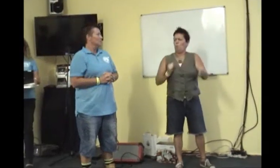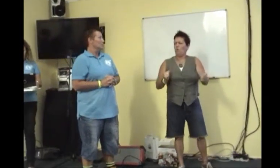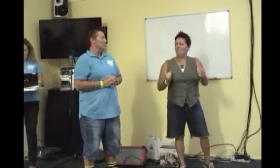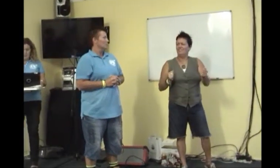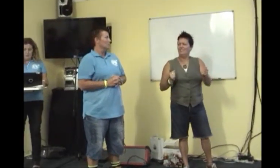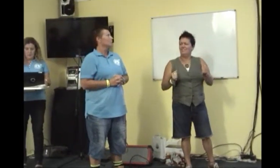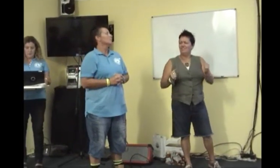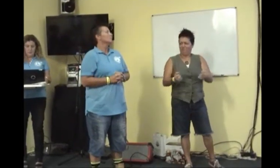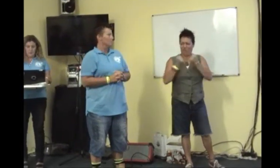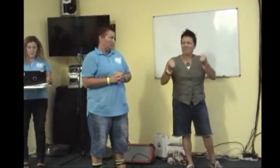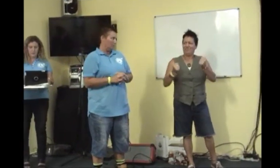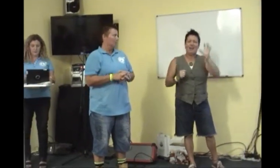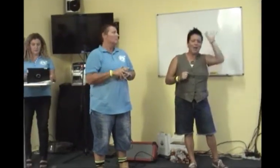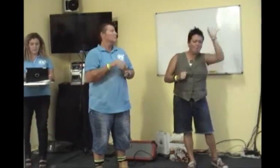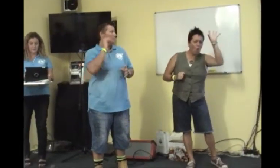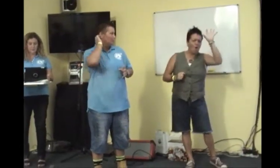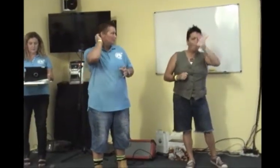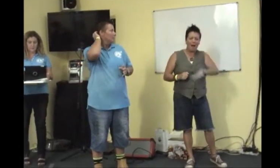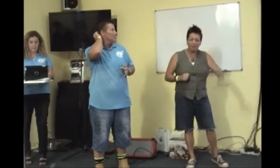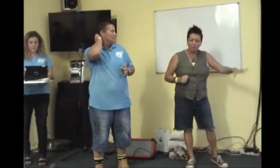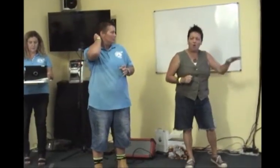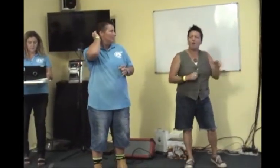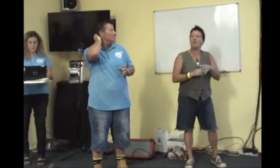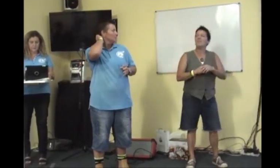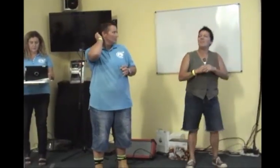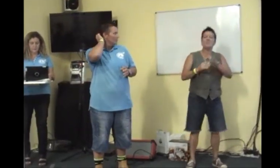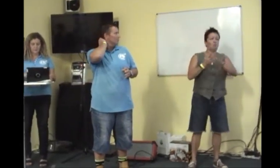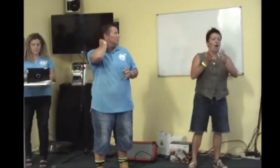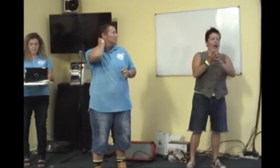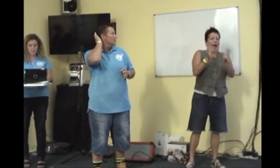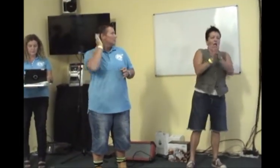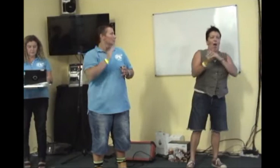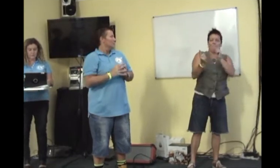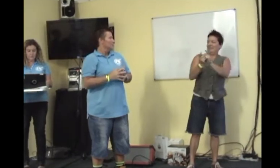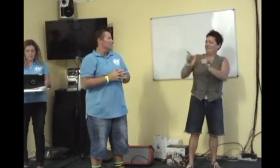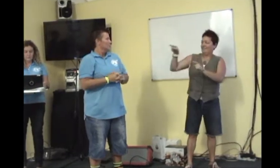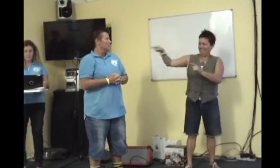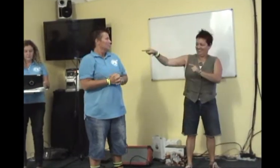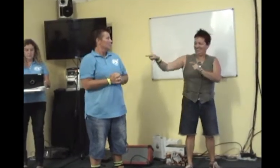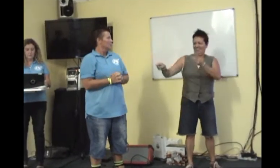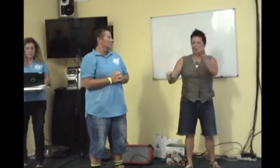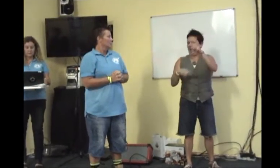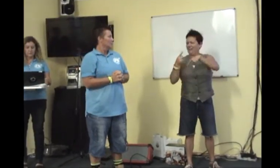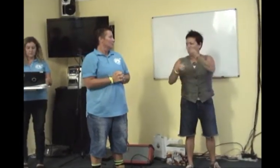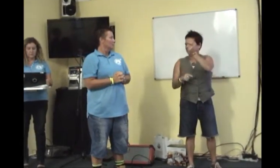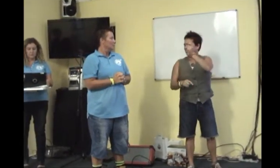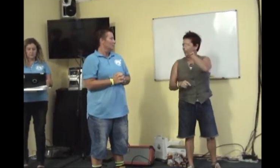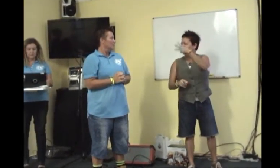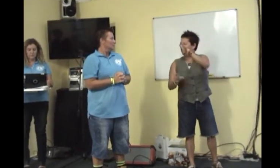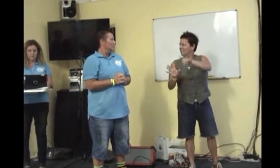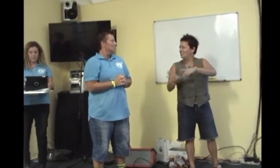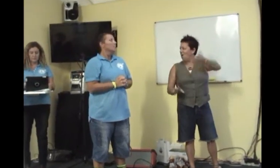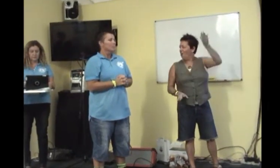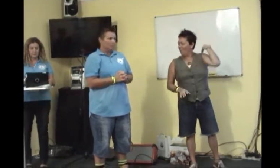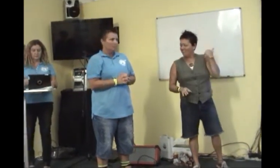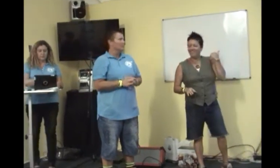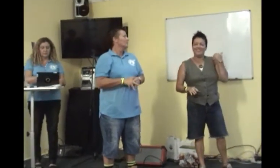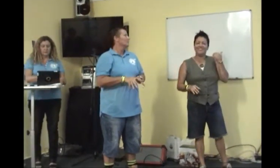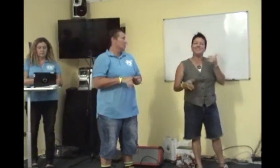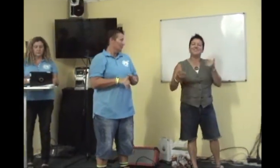very involved in sports. I do netball, basketball, and that's how I actually met Tania. Through, about 30 years ago I